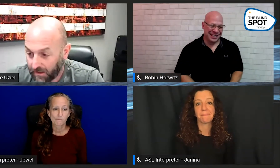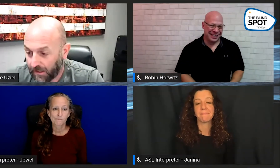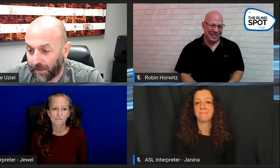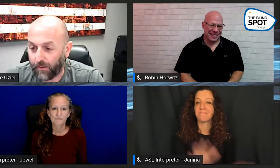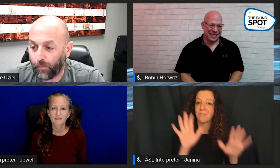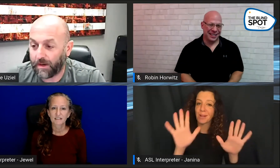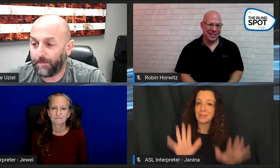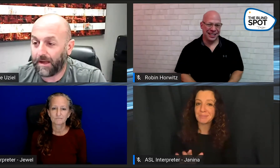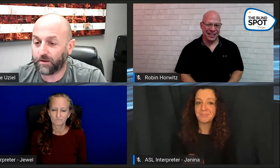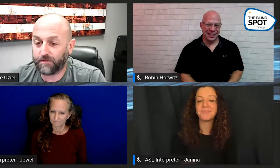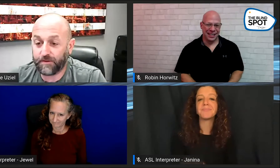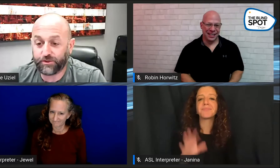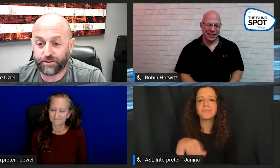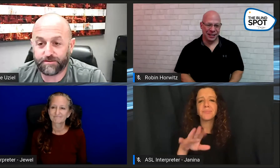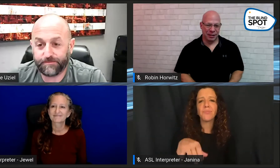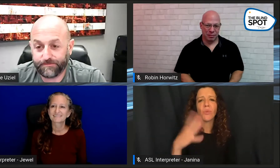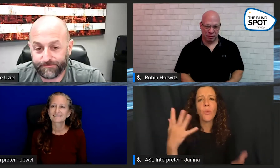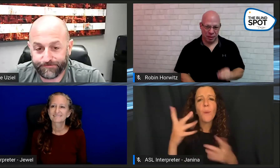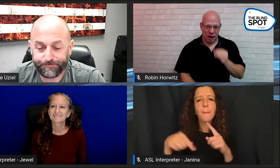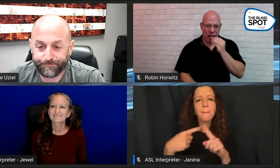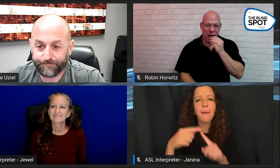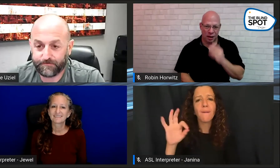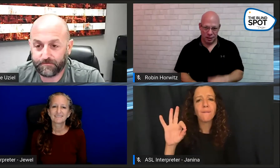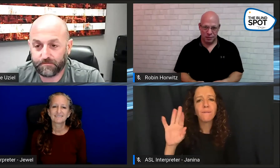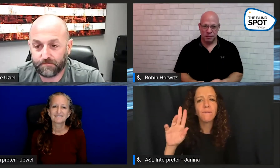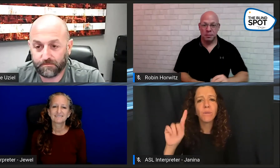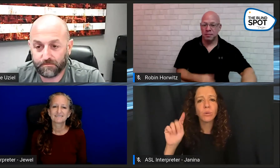Awesome. What about futures?